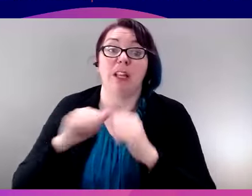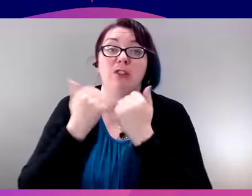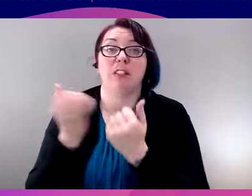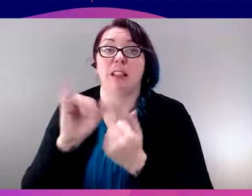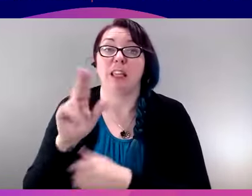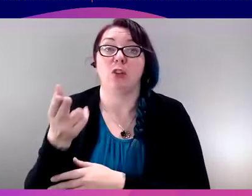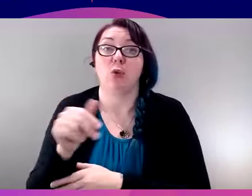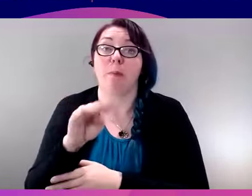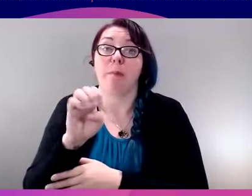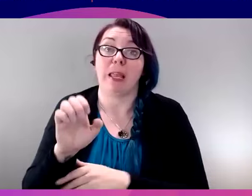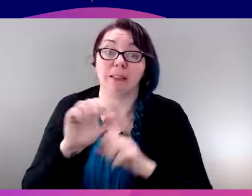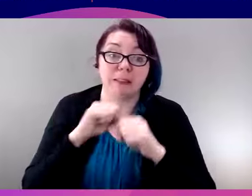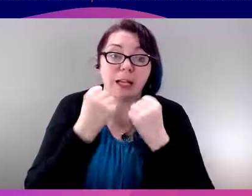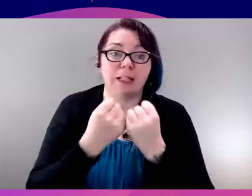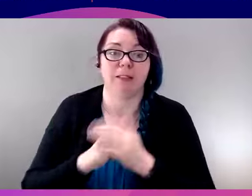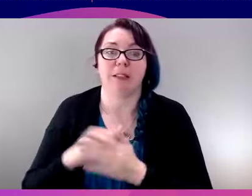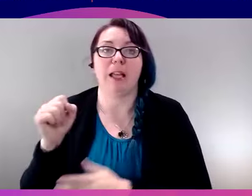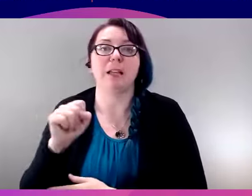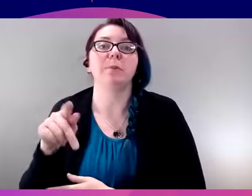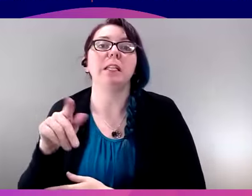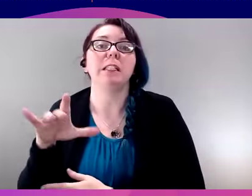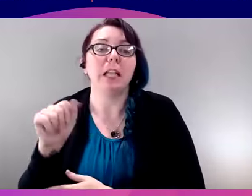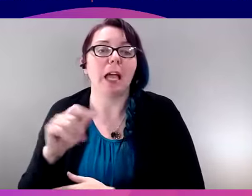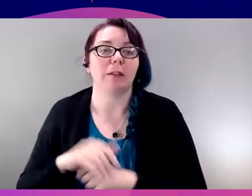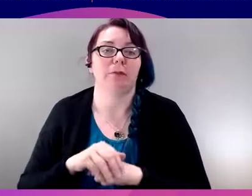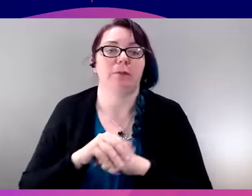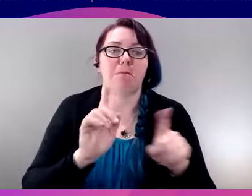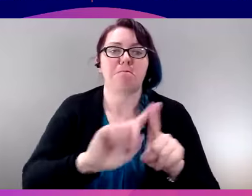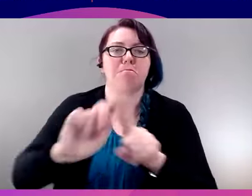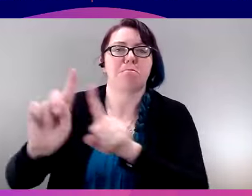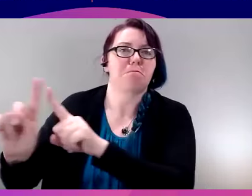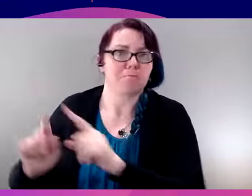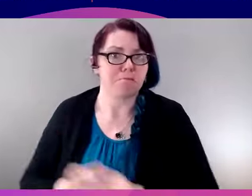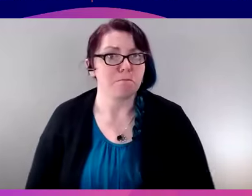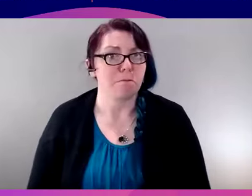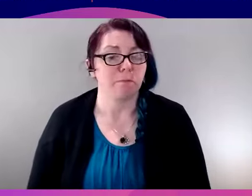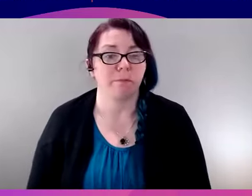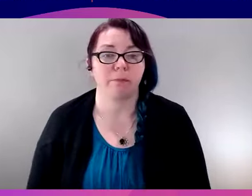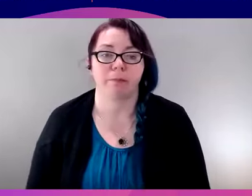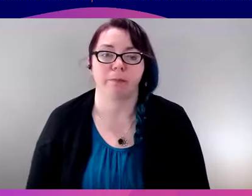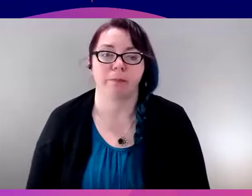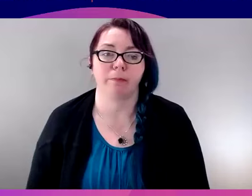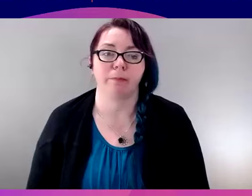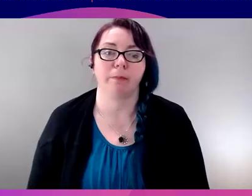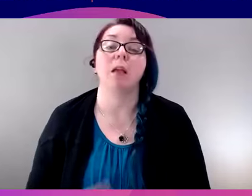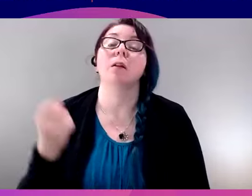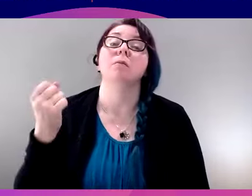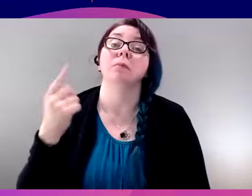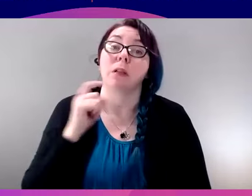note supporting survivors with their animals and keeping families together is being trauma-informed.